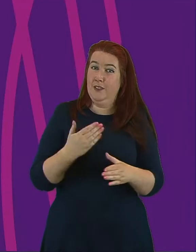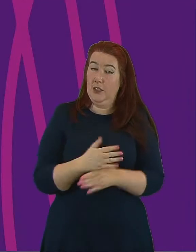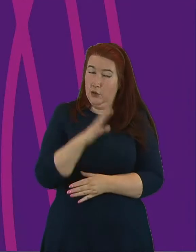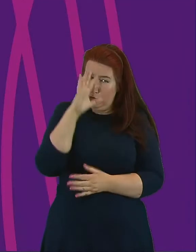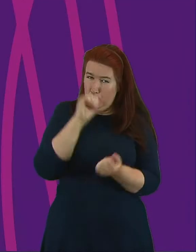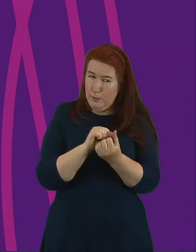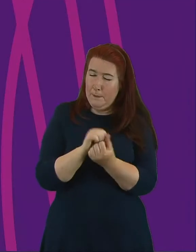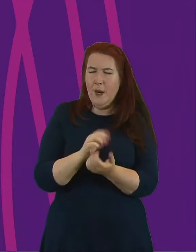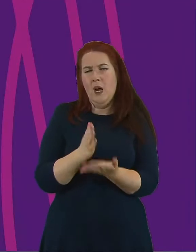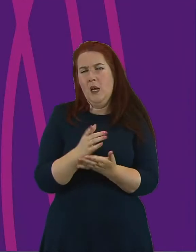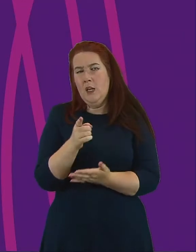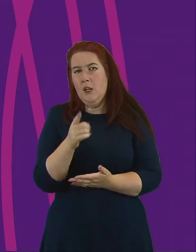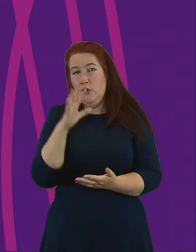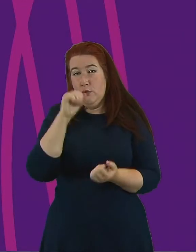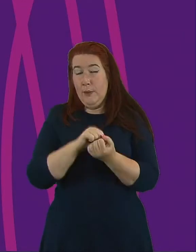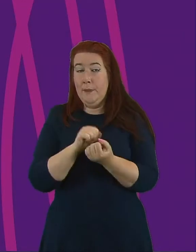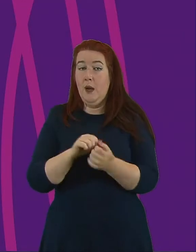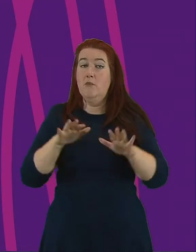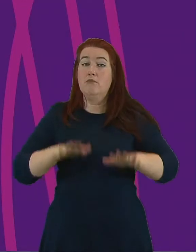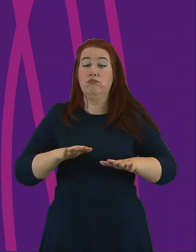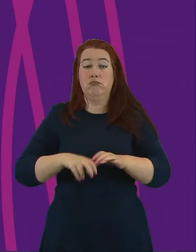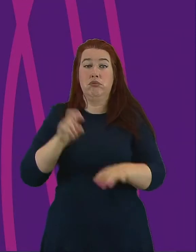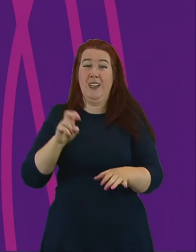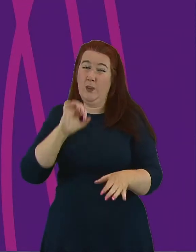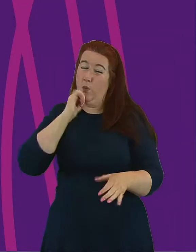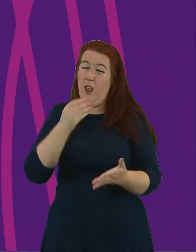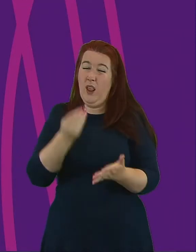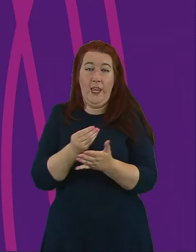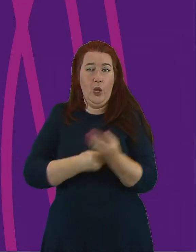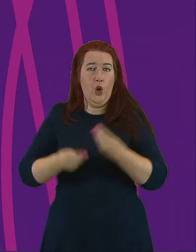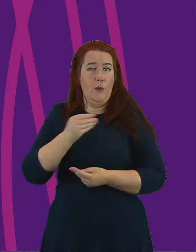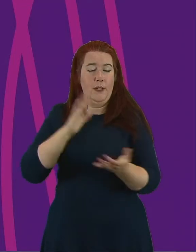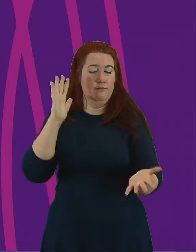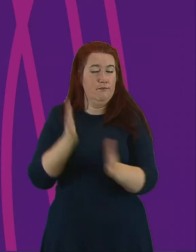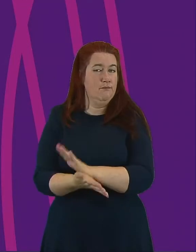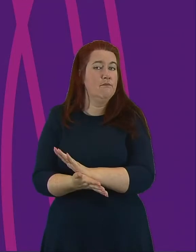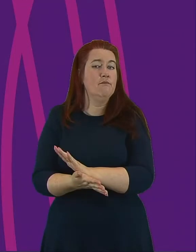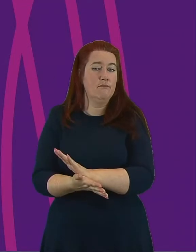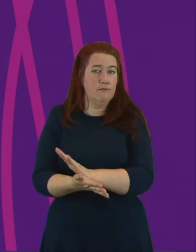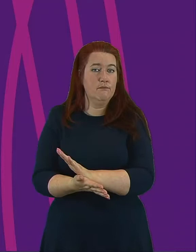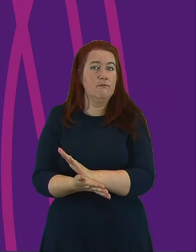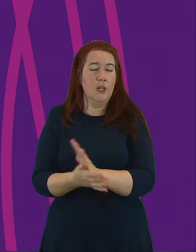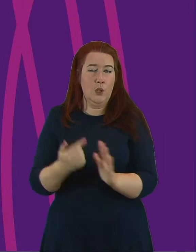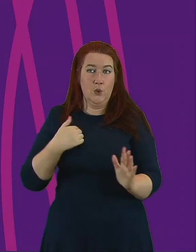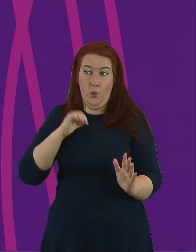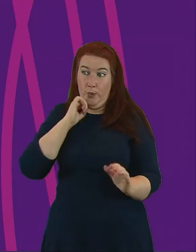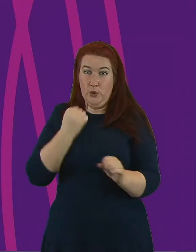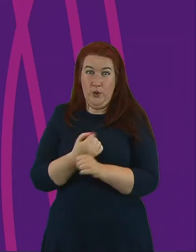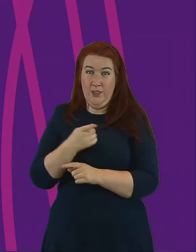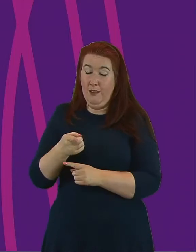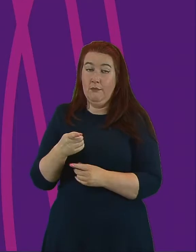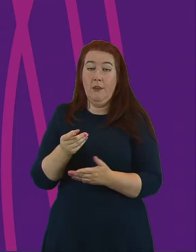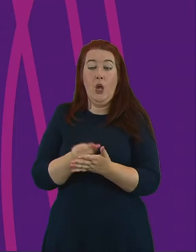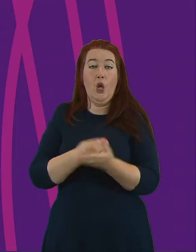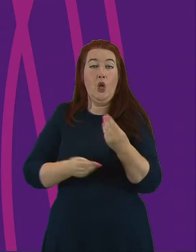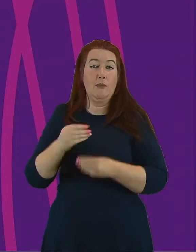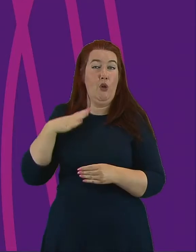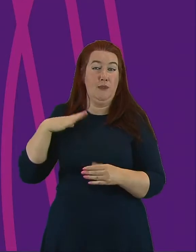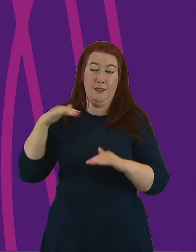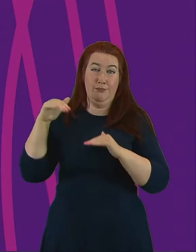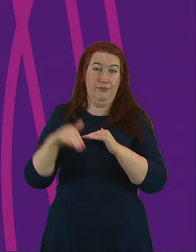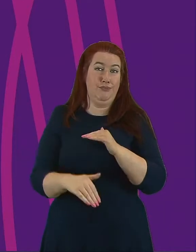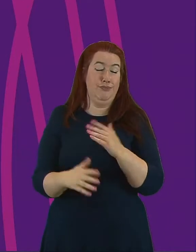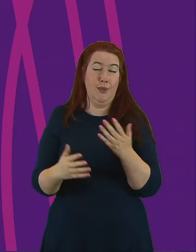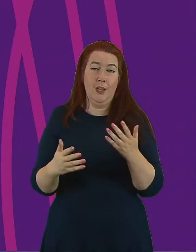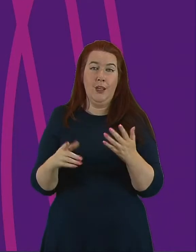does remember, that Brexit will be economically disastrous. So we will be doing this against a declining economy, and the UK government will not